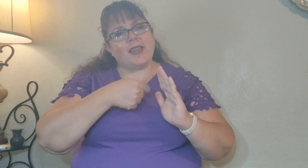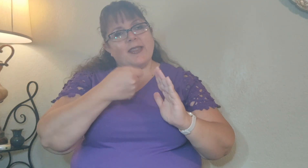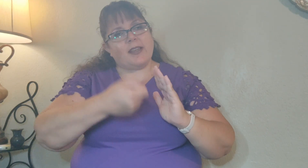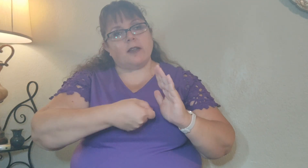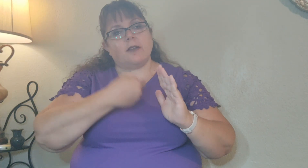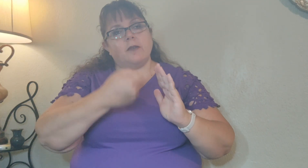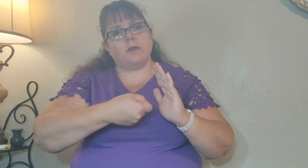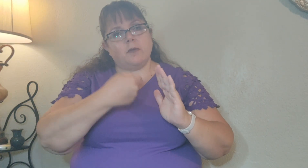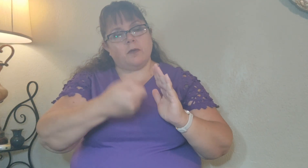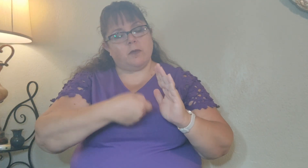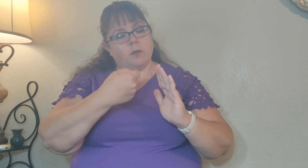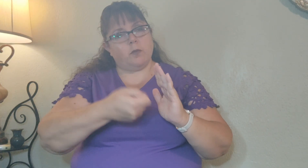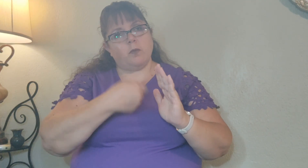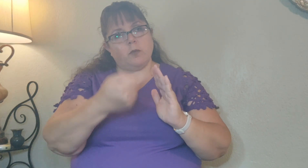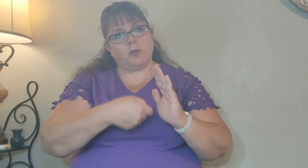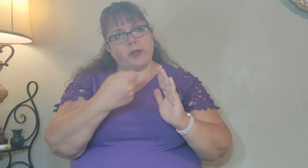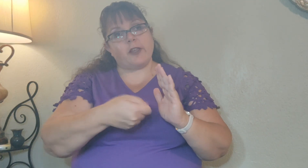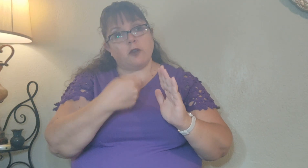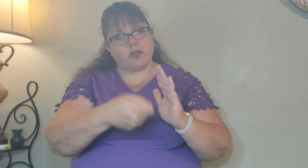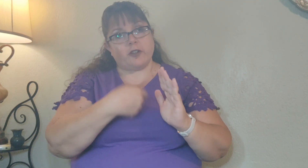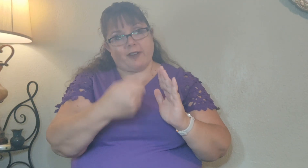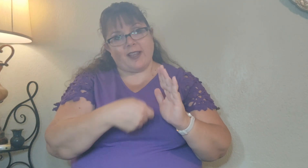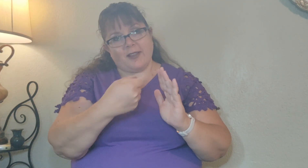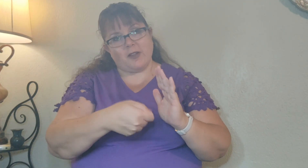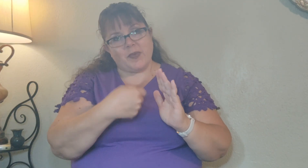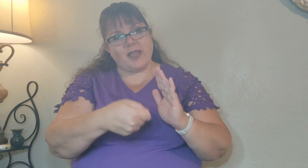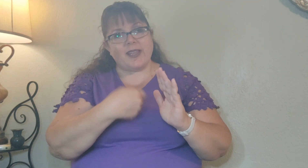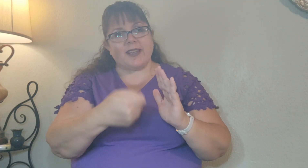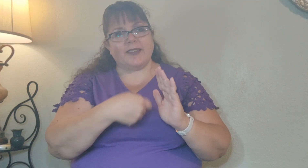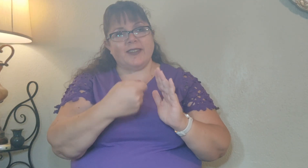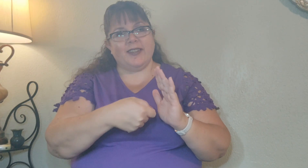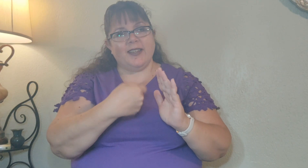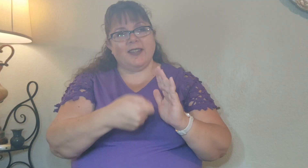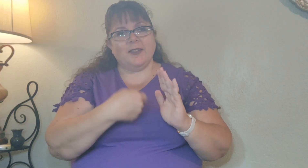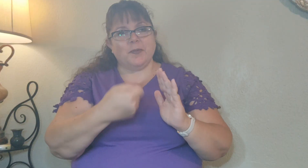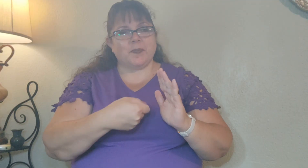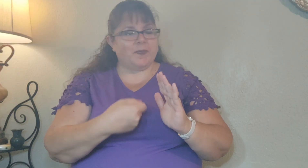and then like you're stirring, you're beating.